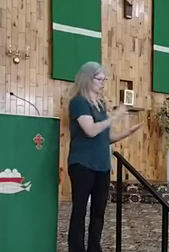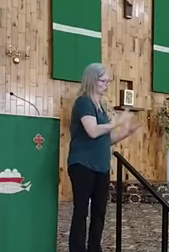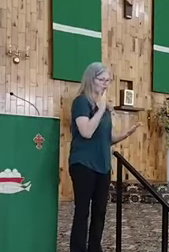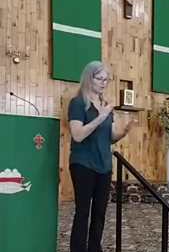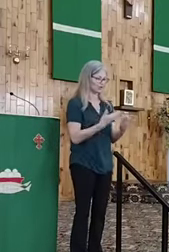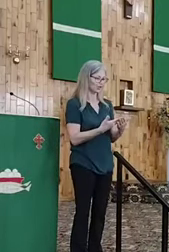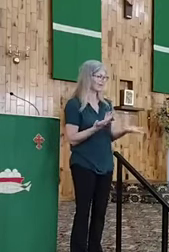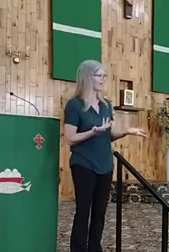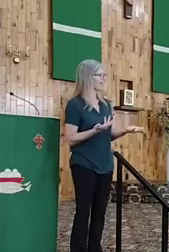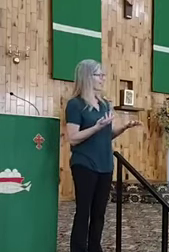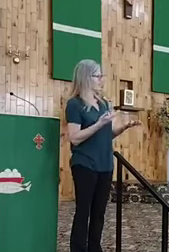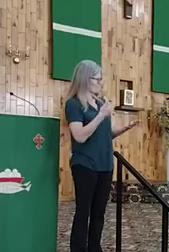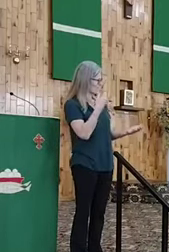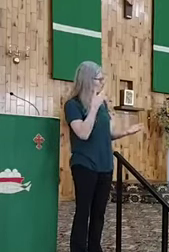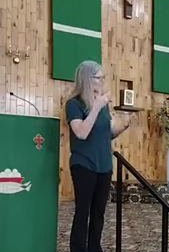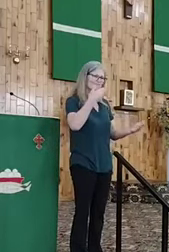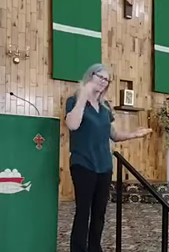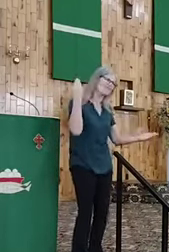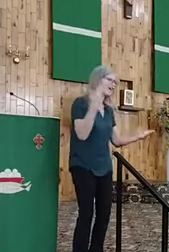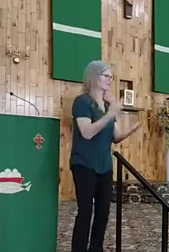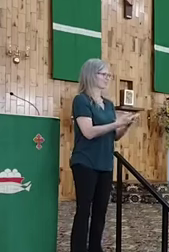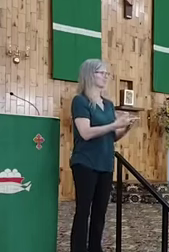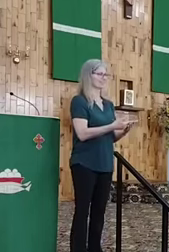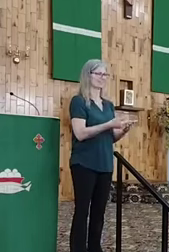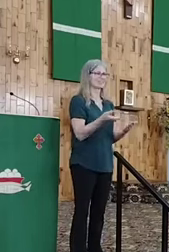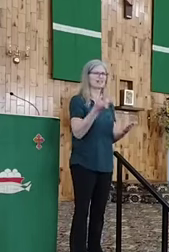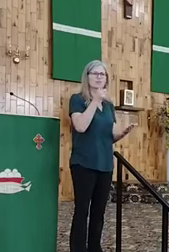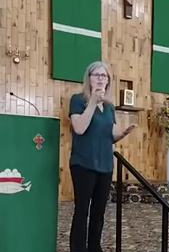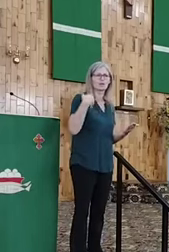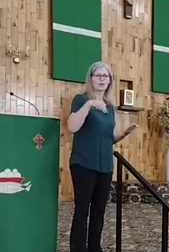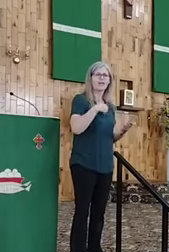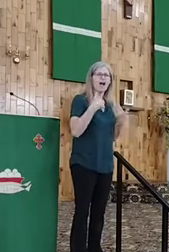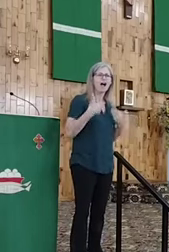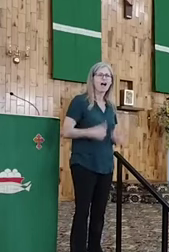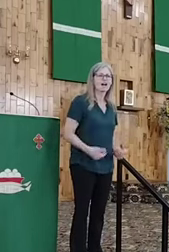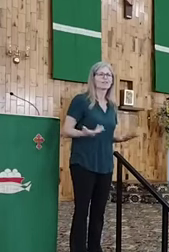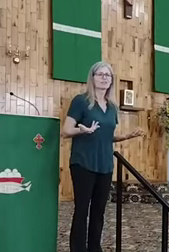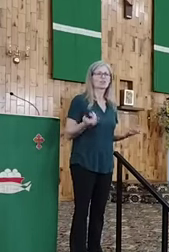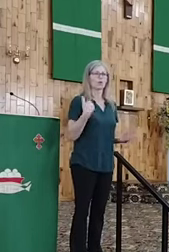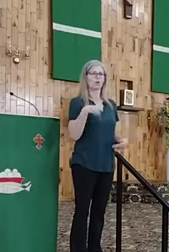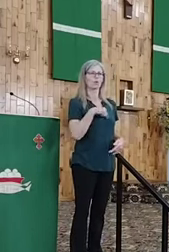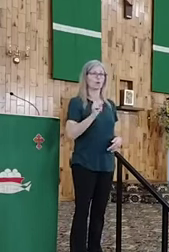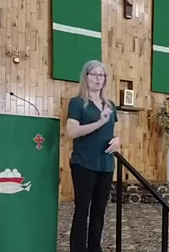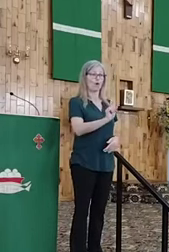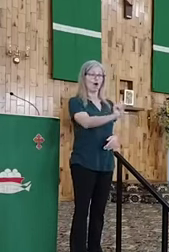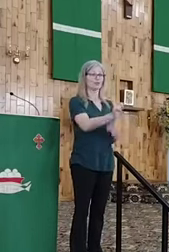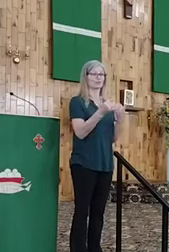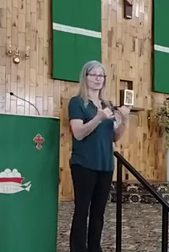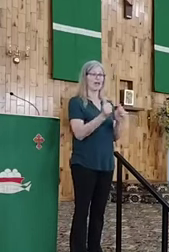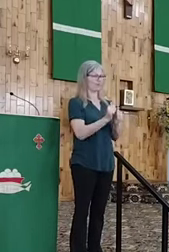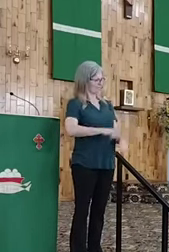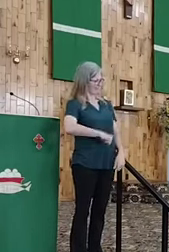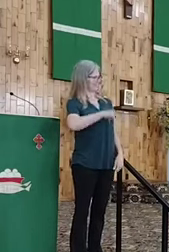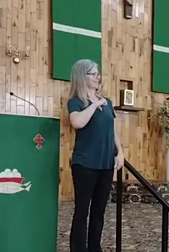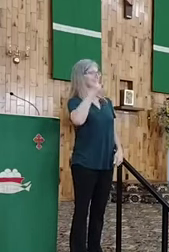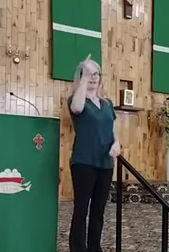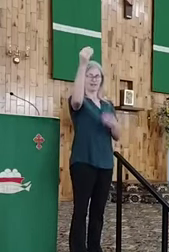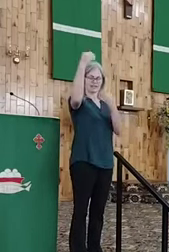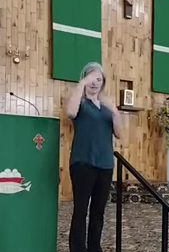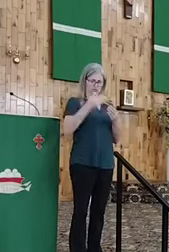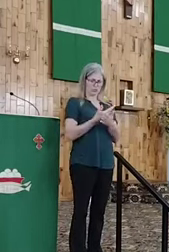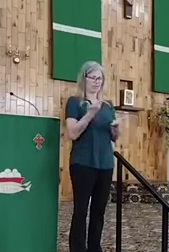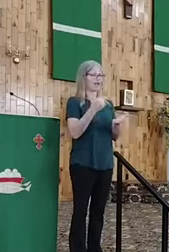Good. You're very good. You're double good. That's who we are. So let us walk today with the dignity that is restored. And if it is not restored,